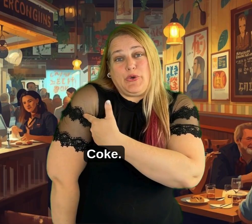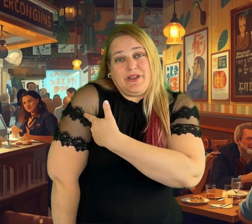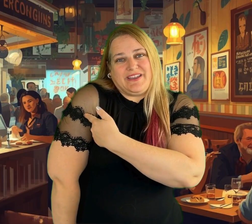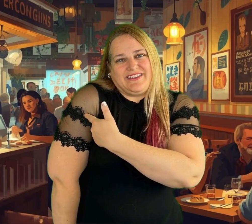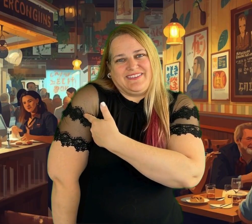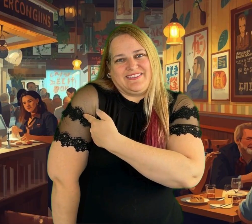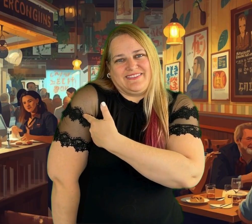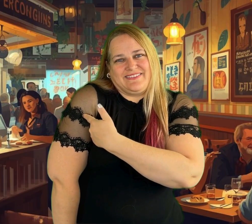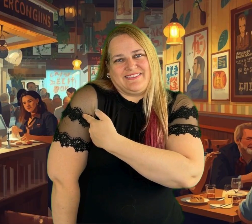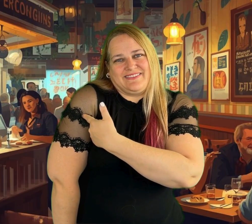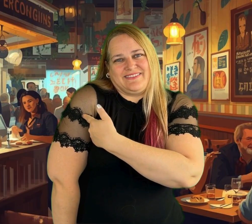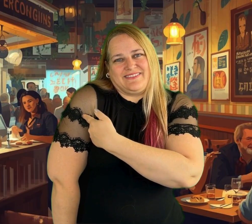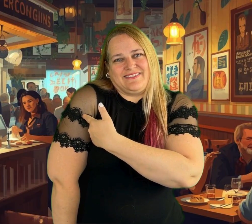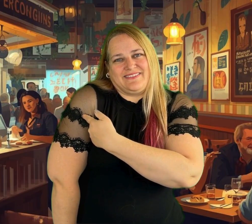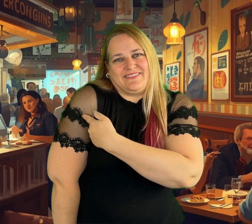Coke,